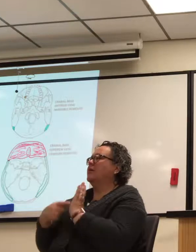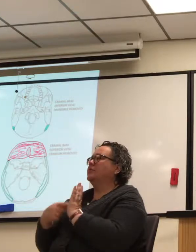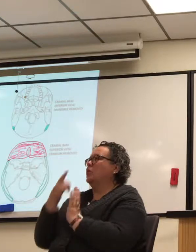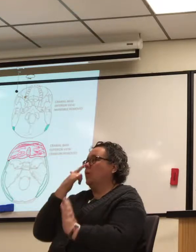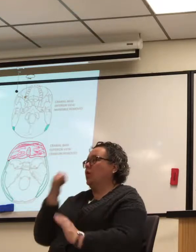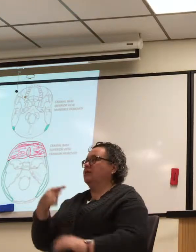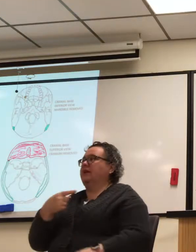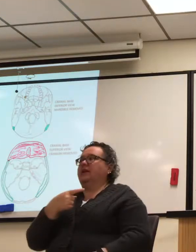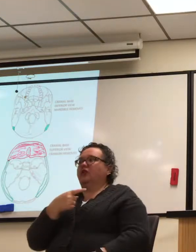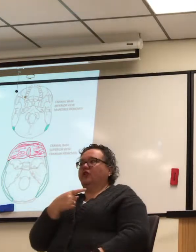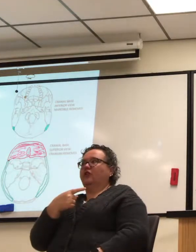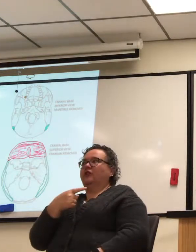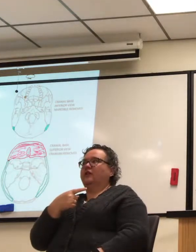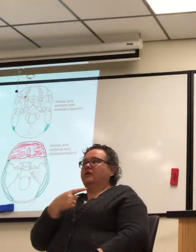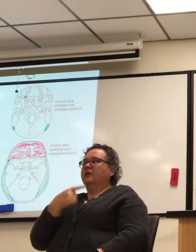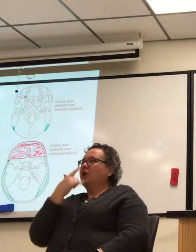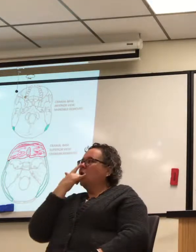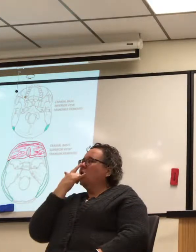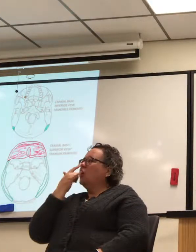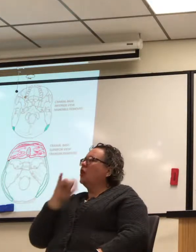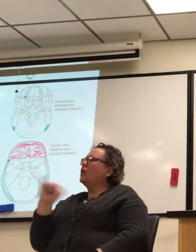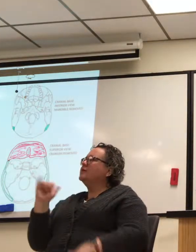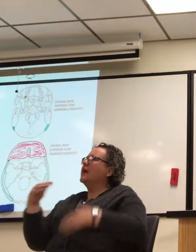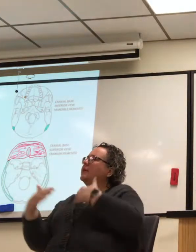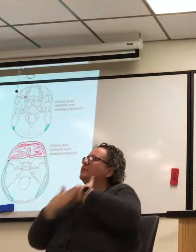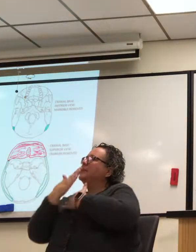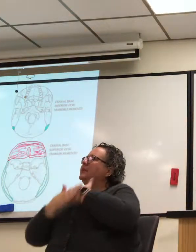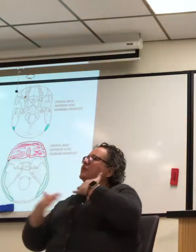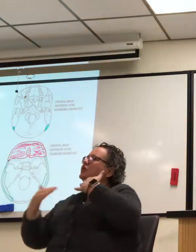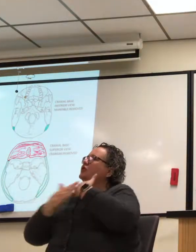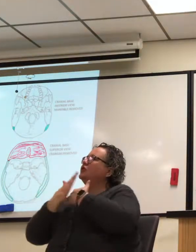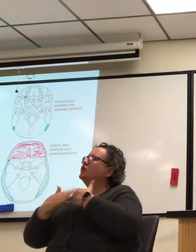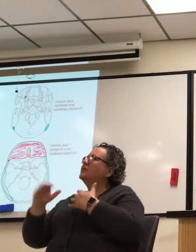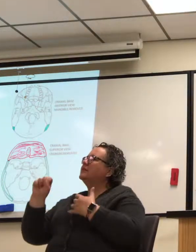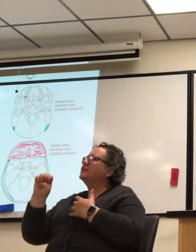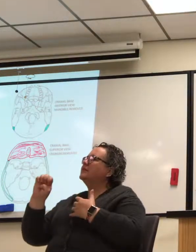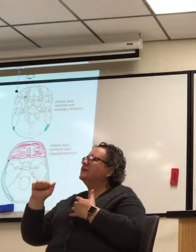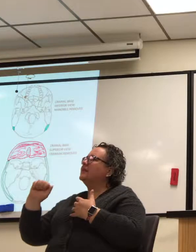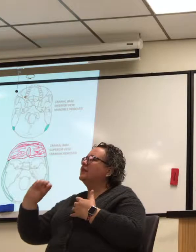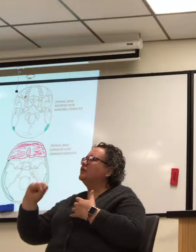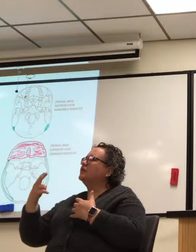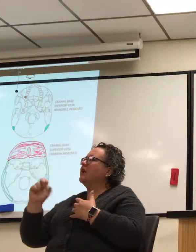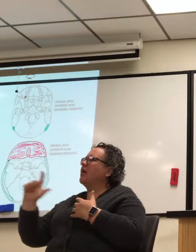here. Looks like a seashell on the beach. It's the base of your skull.